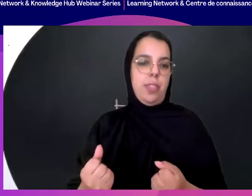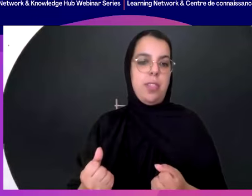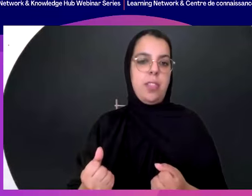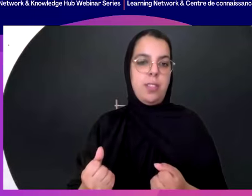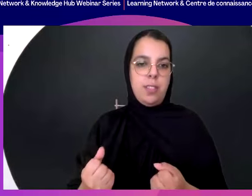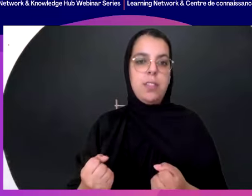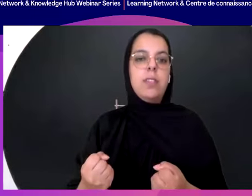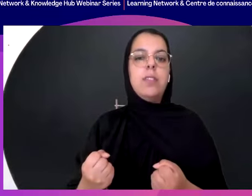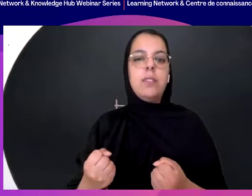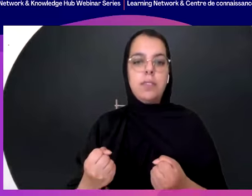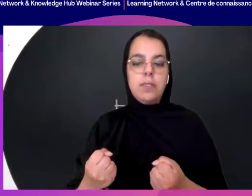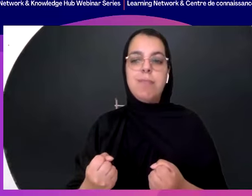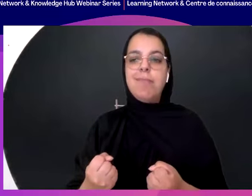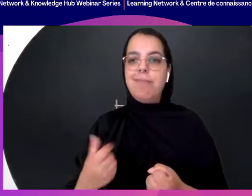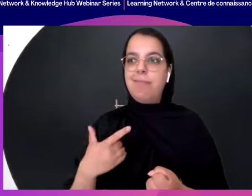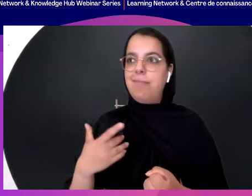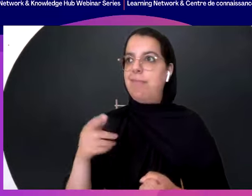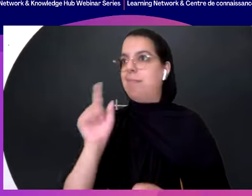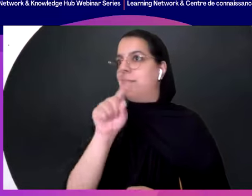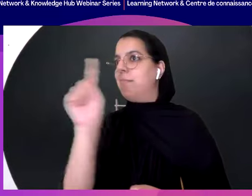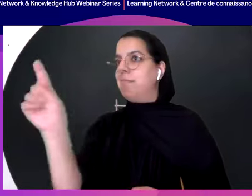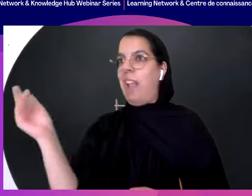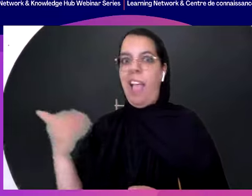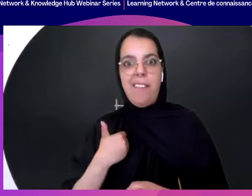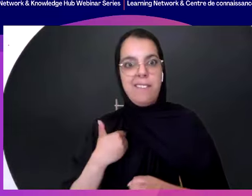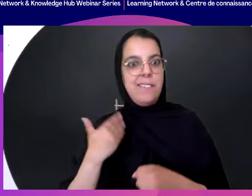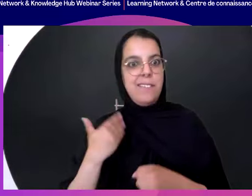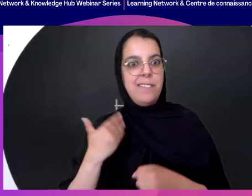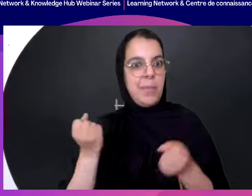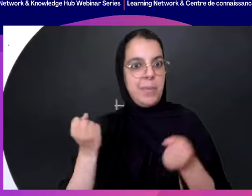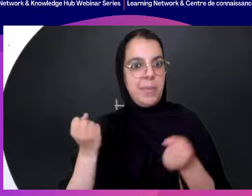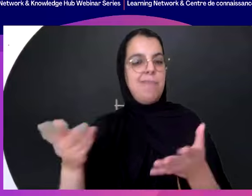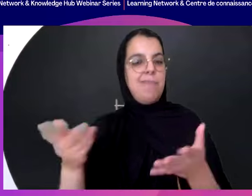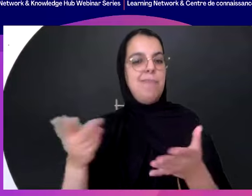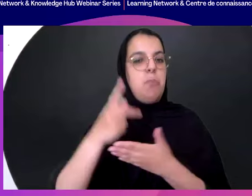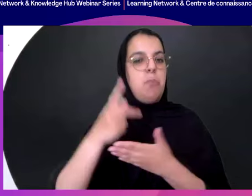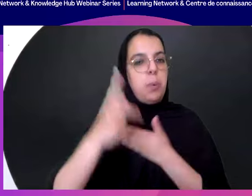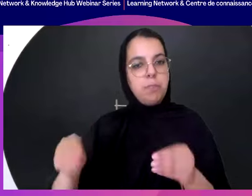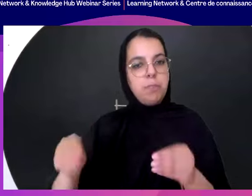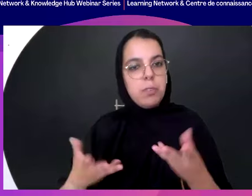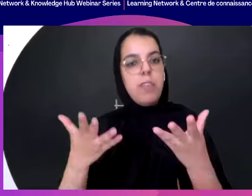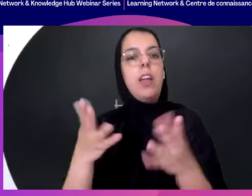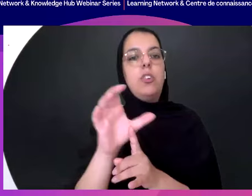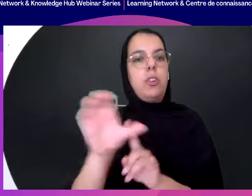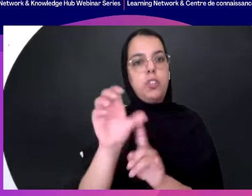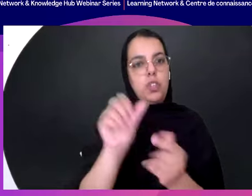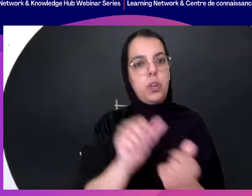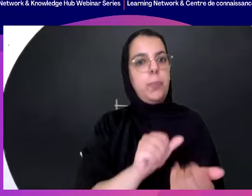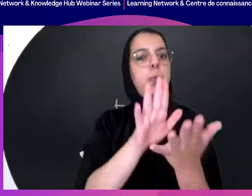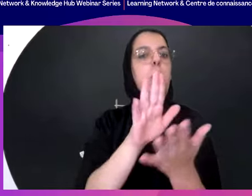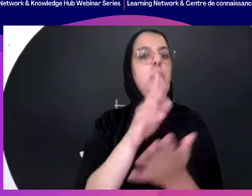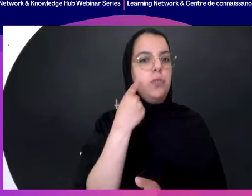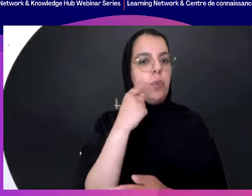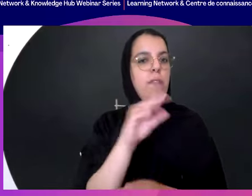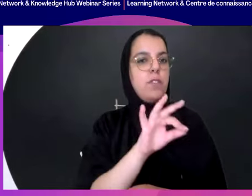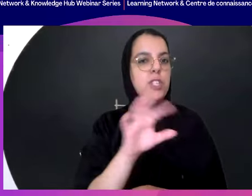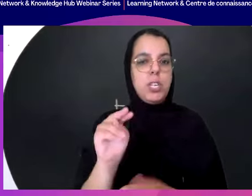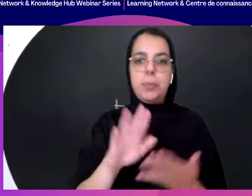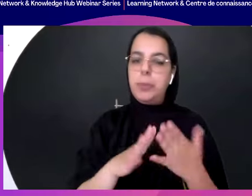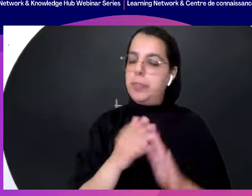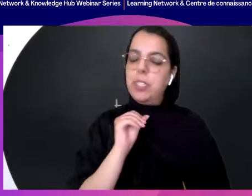lot of programming that provides funding for culture-based approaches, and our